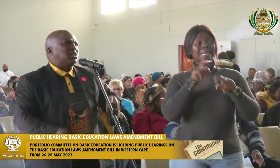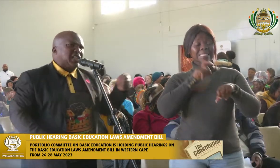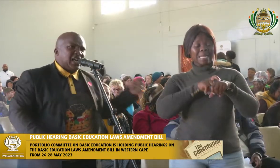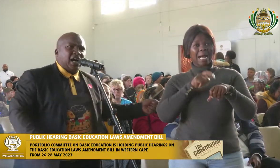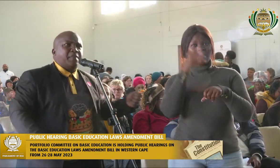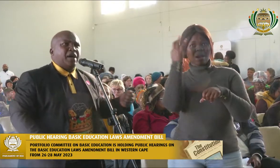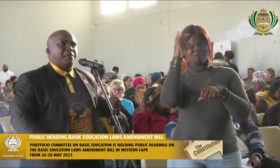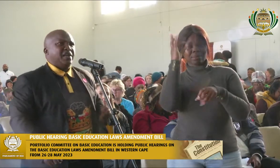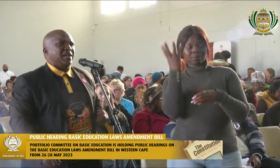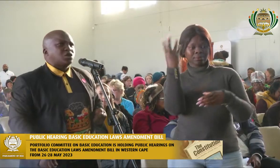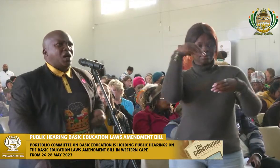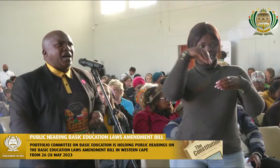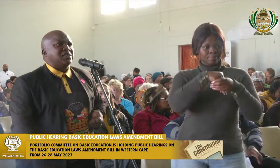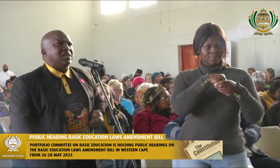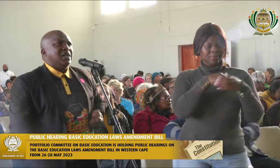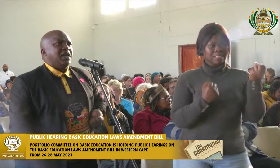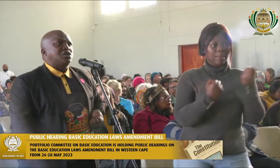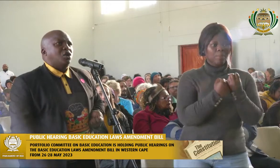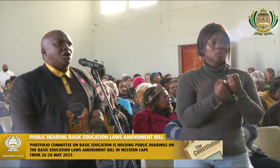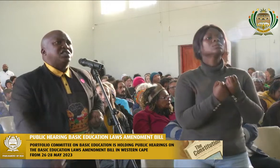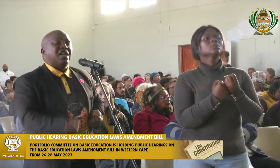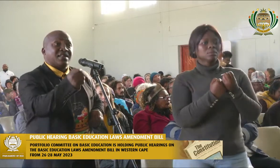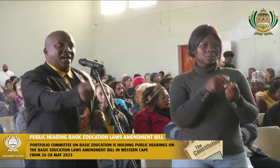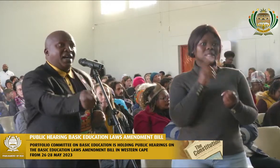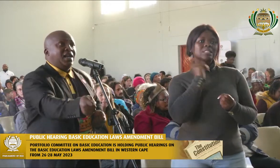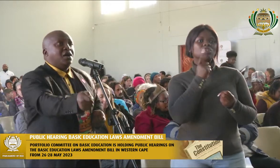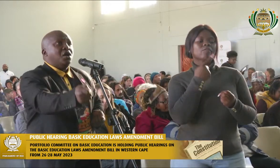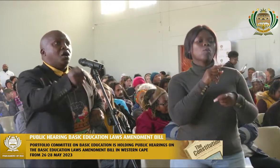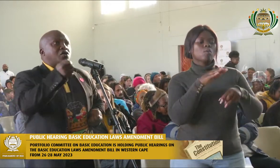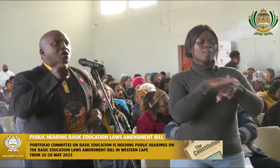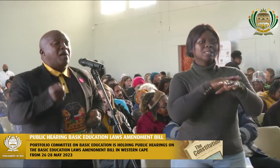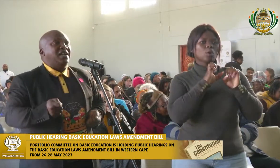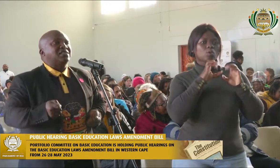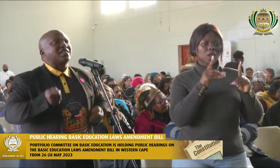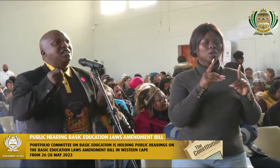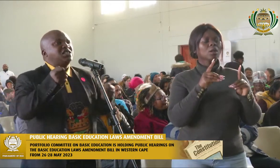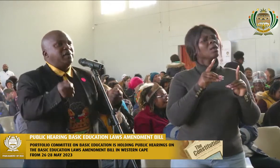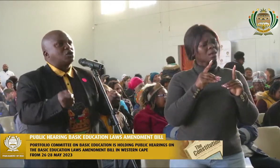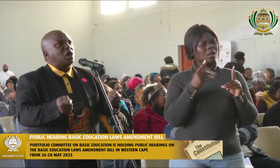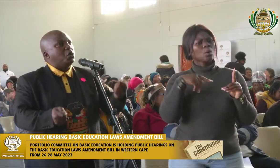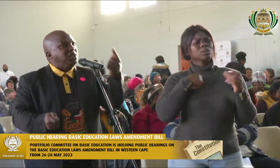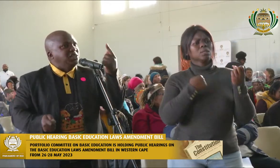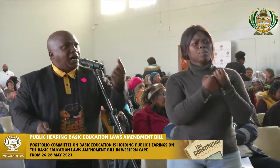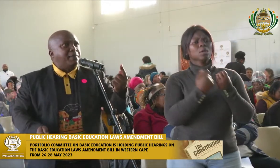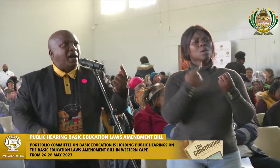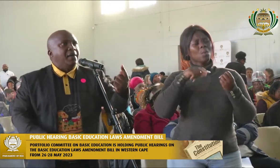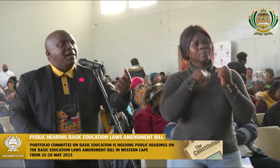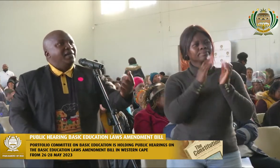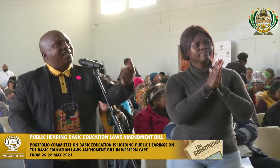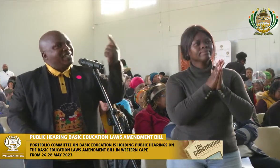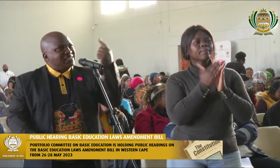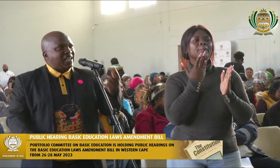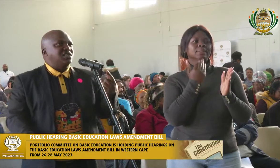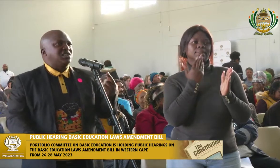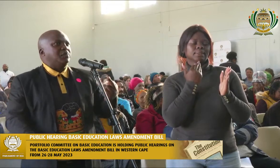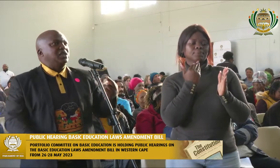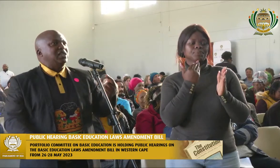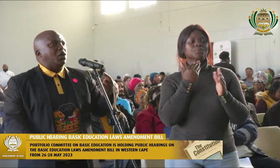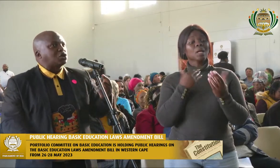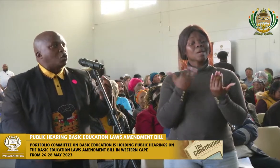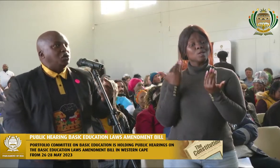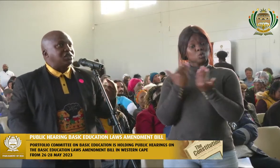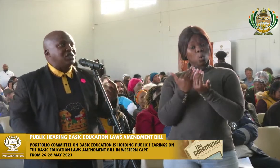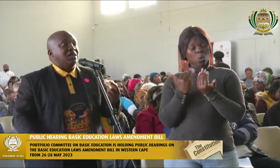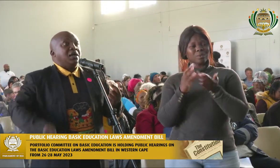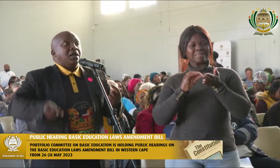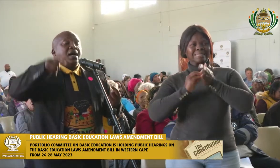why sizayikhaba le bill asikwazi at all. Siyacela okokubana sicela intsebenziswana kwindaba ye-gangsterism in